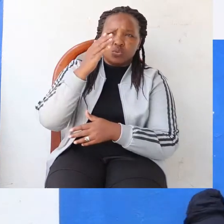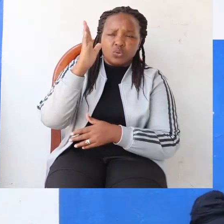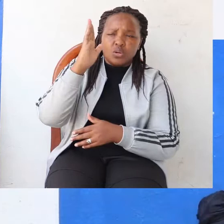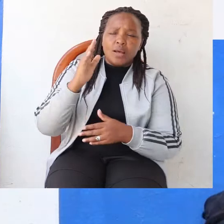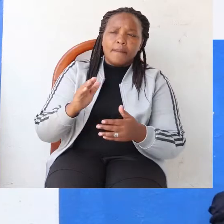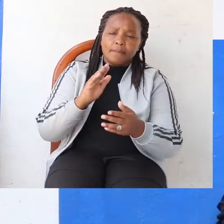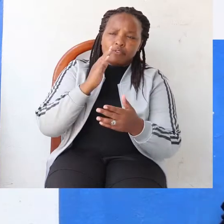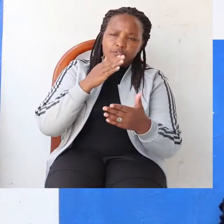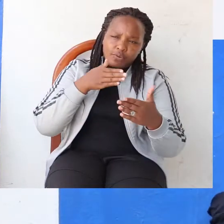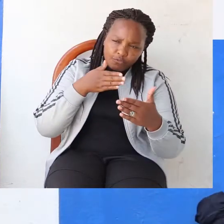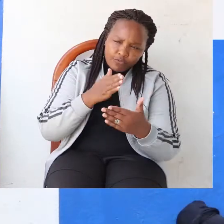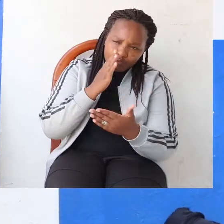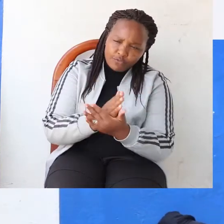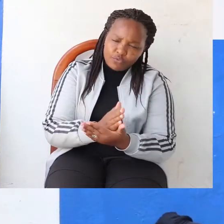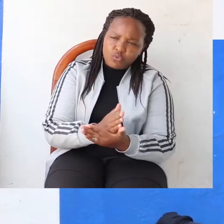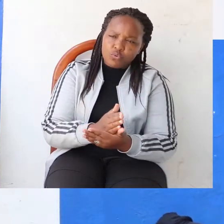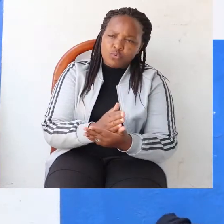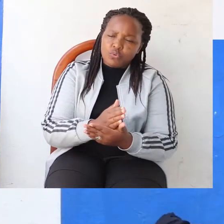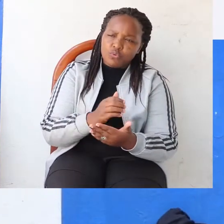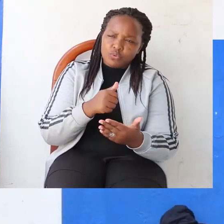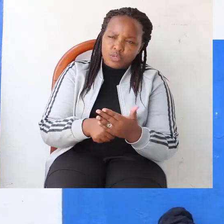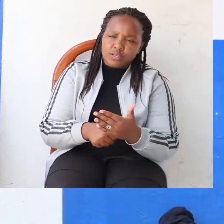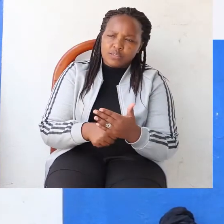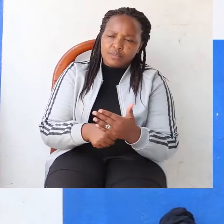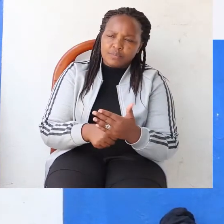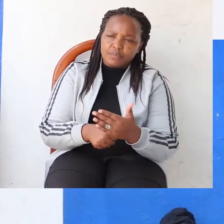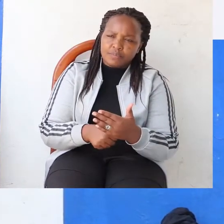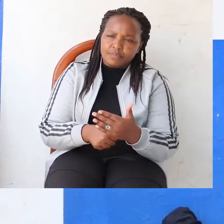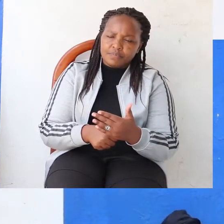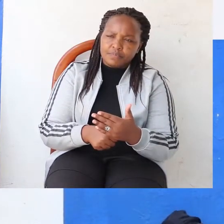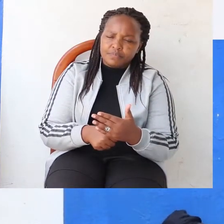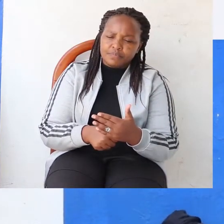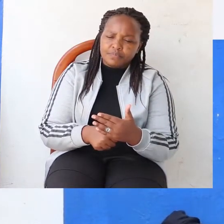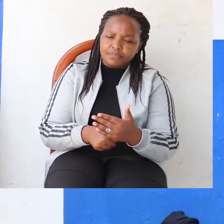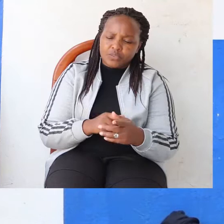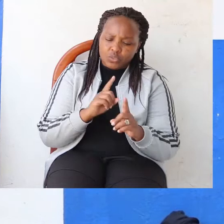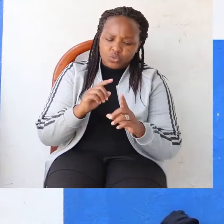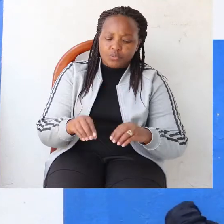a permanent solution to your problems. Okay, tuweke kando tuongee.